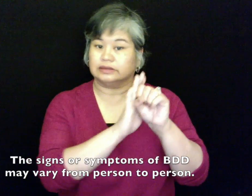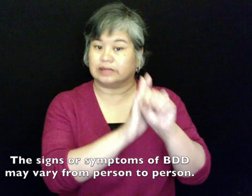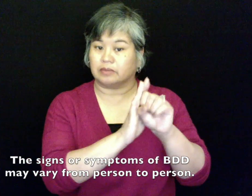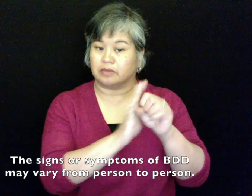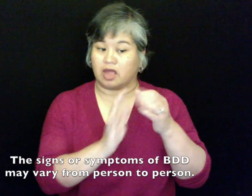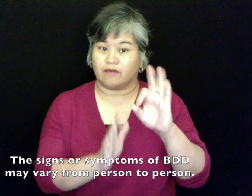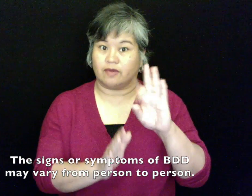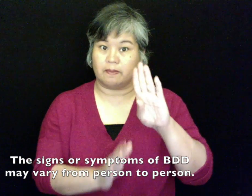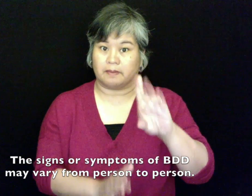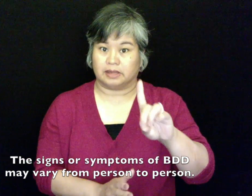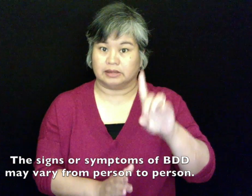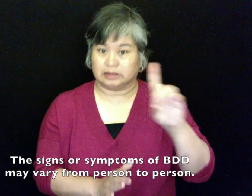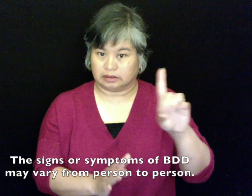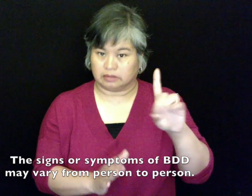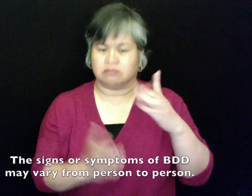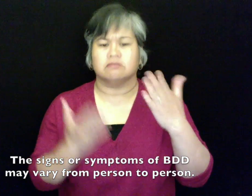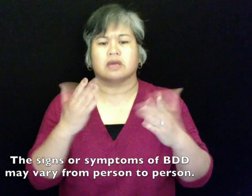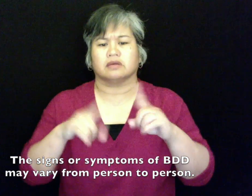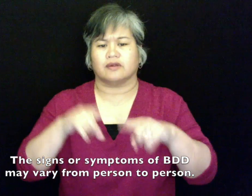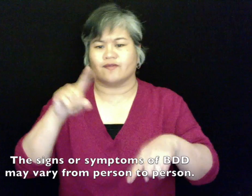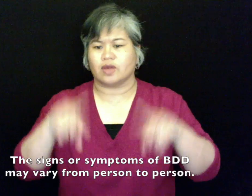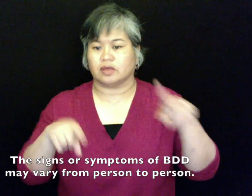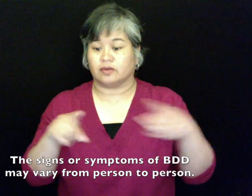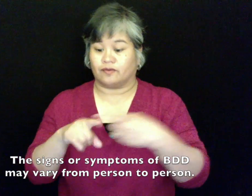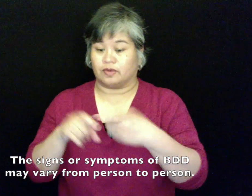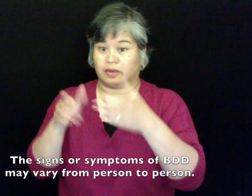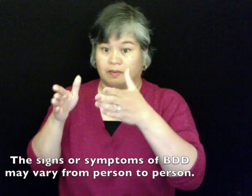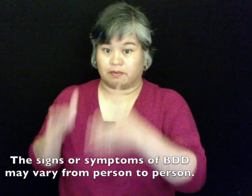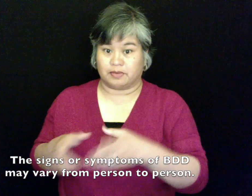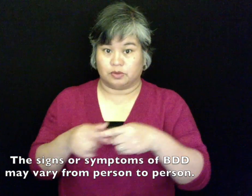The signs or symptoms of BDD may vary from person to person.